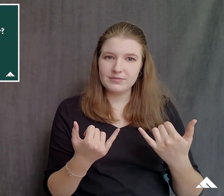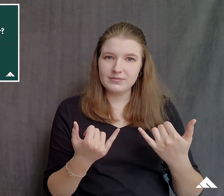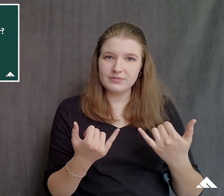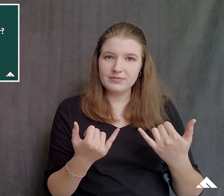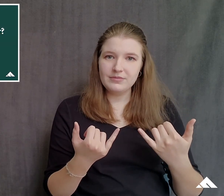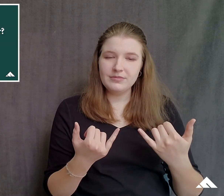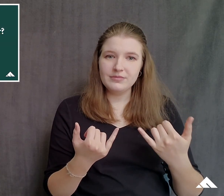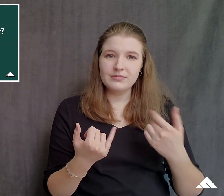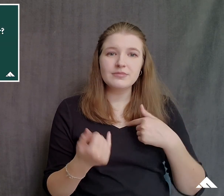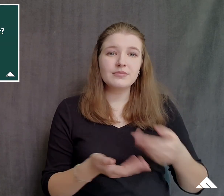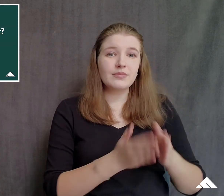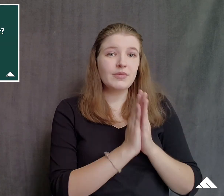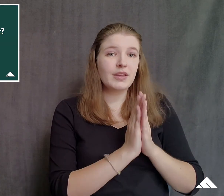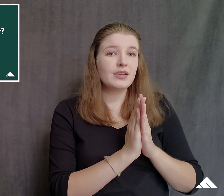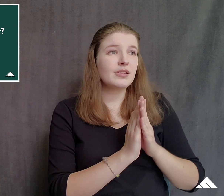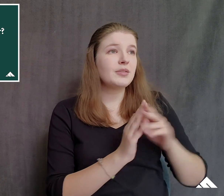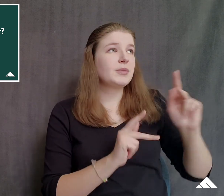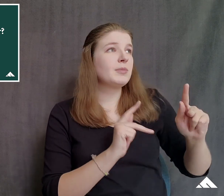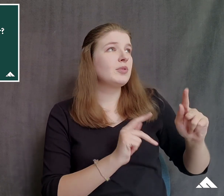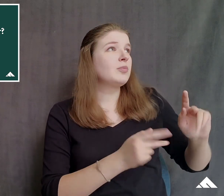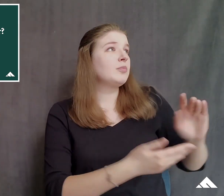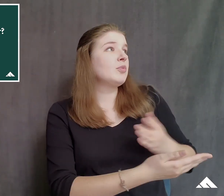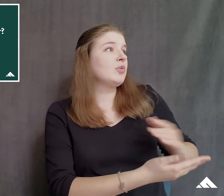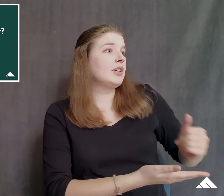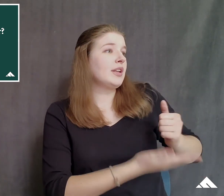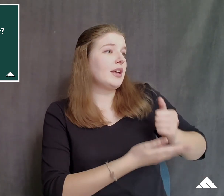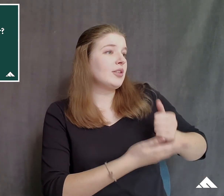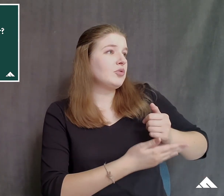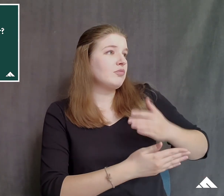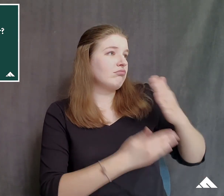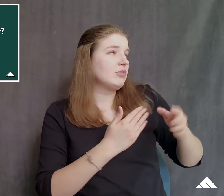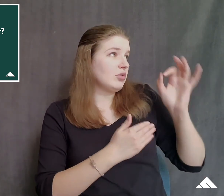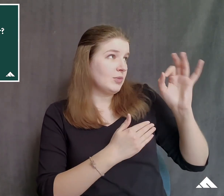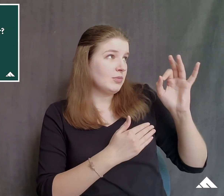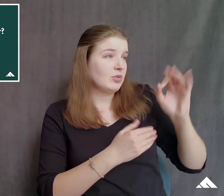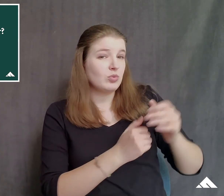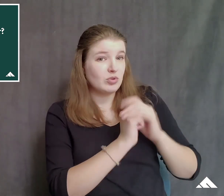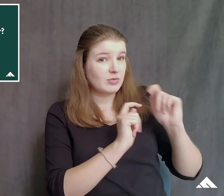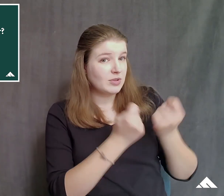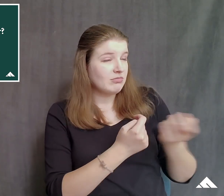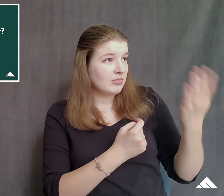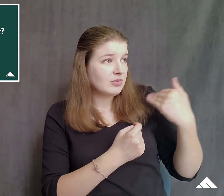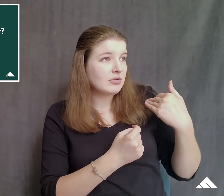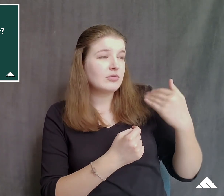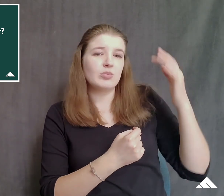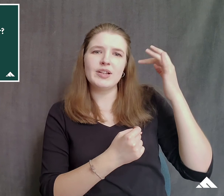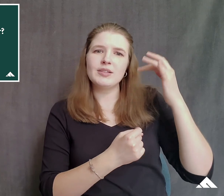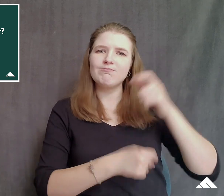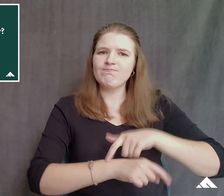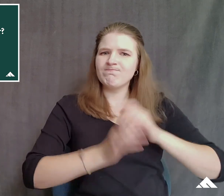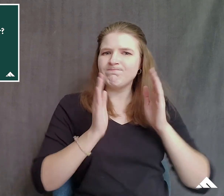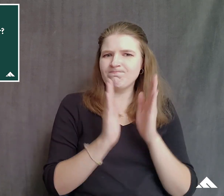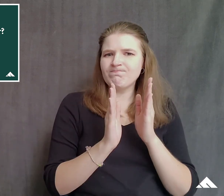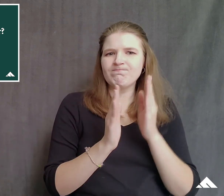I'm going to ask those who are helping me close the service today on the worship team to come on up, because we're going to take some time to reflect